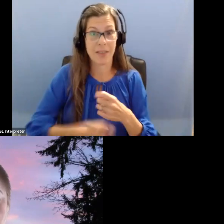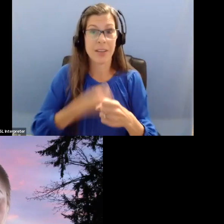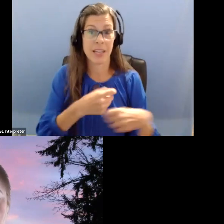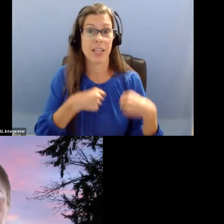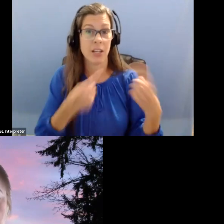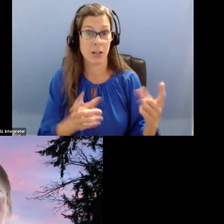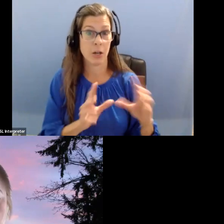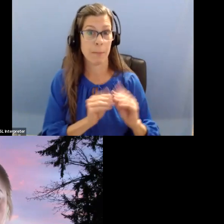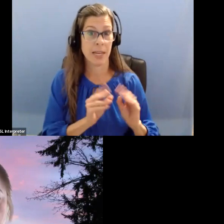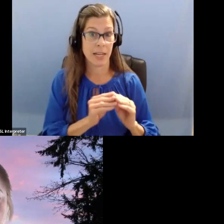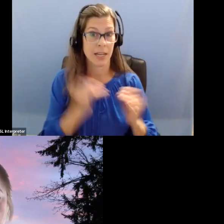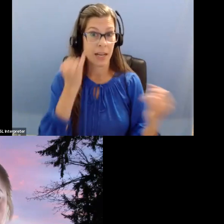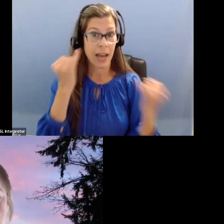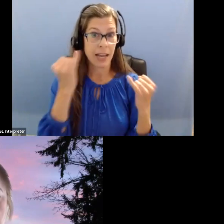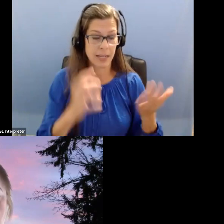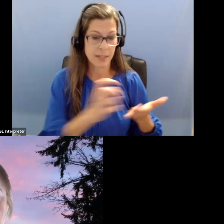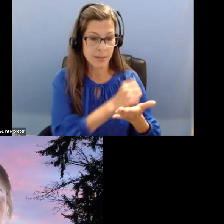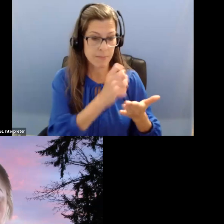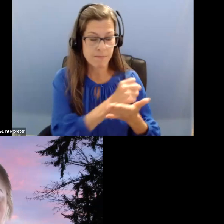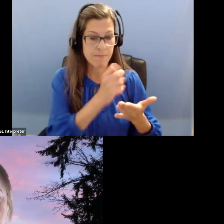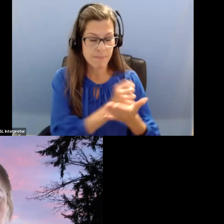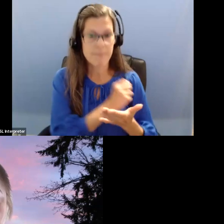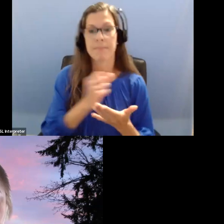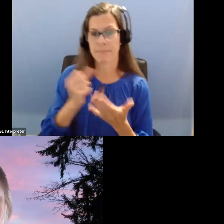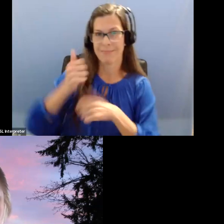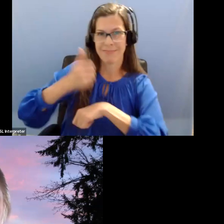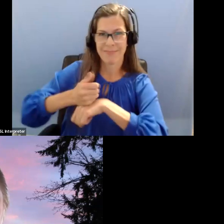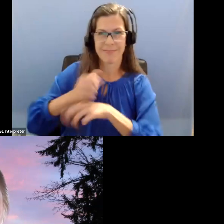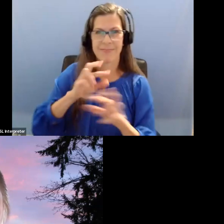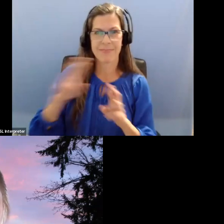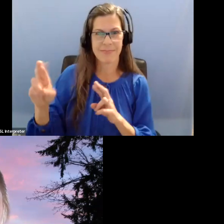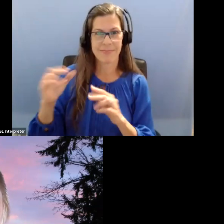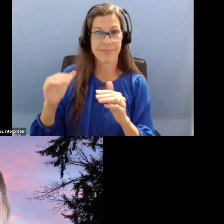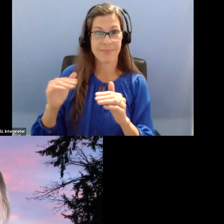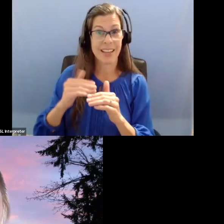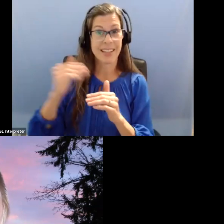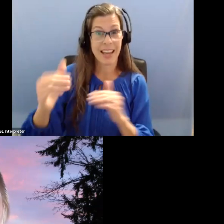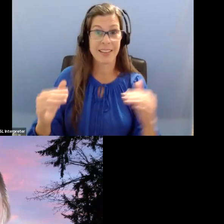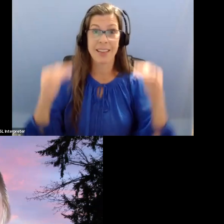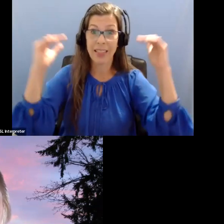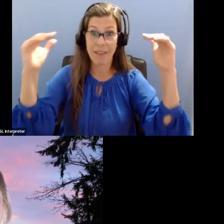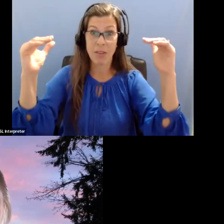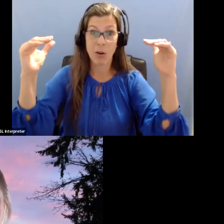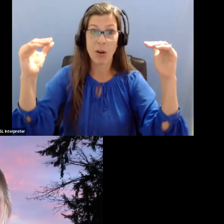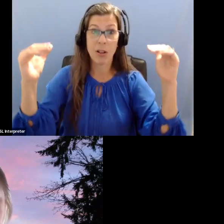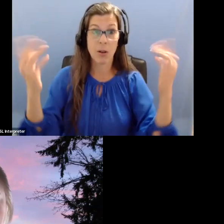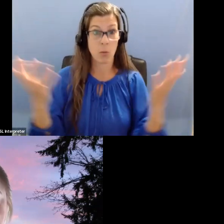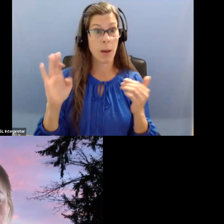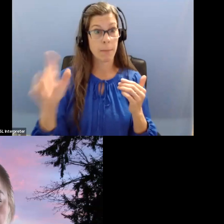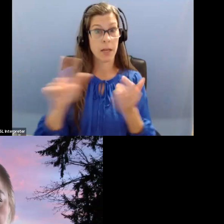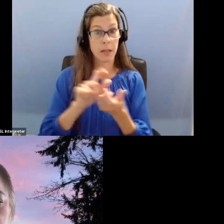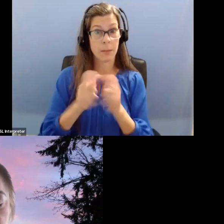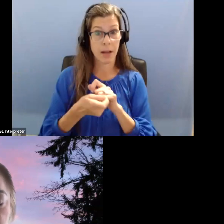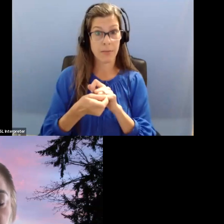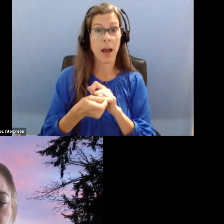making sure that we are taking this work to the next level and ensuring that the bill is modified in order to reflect